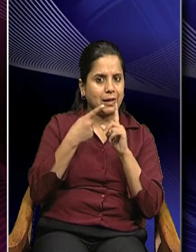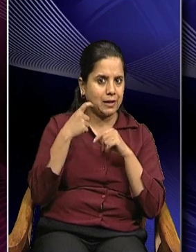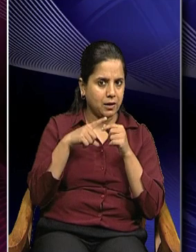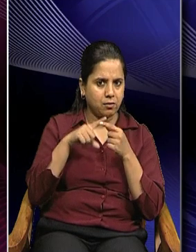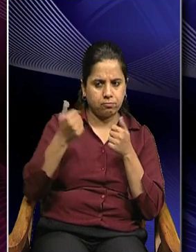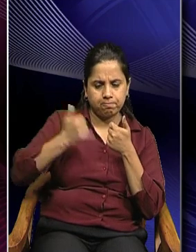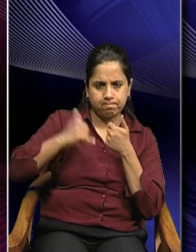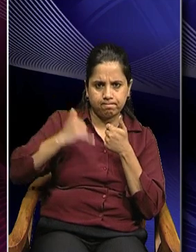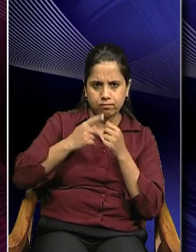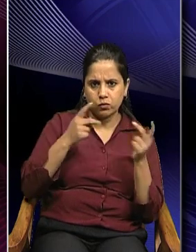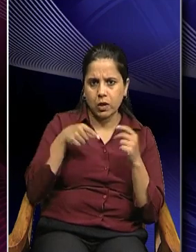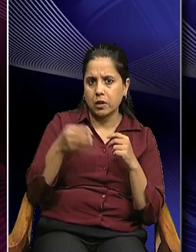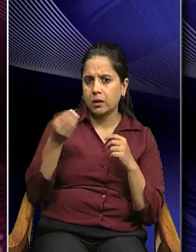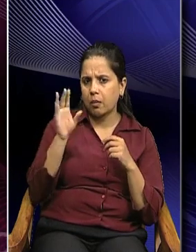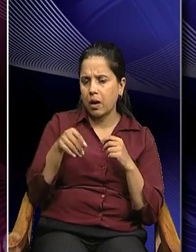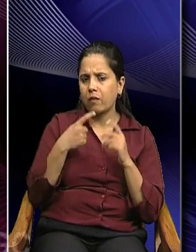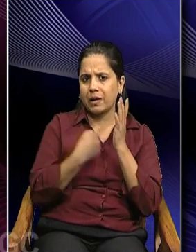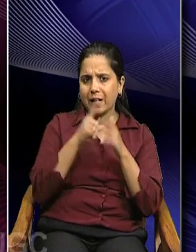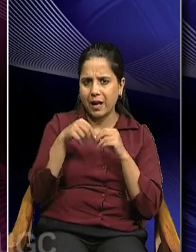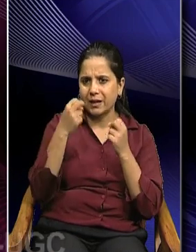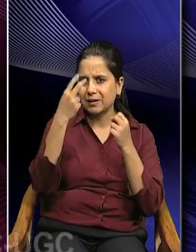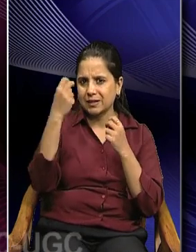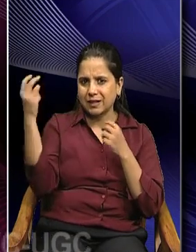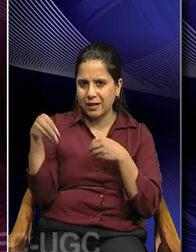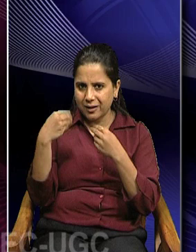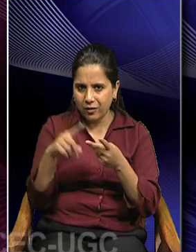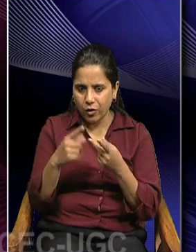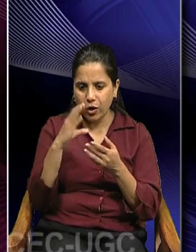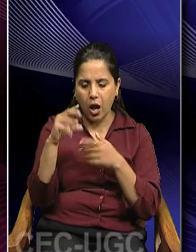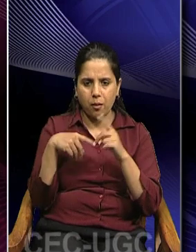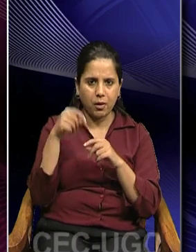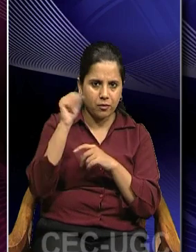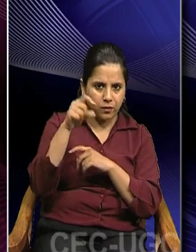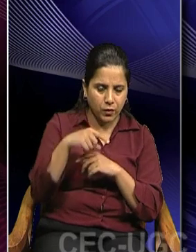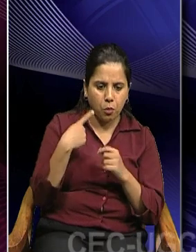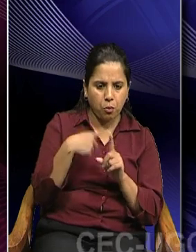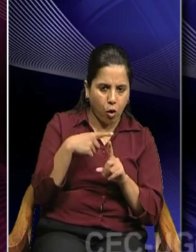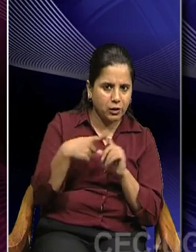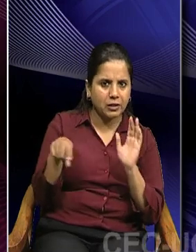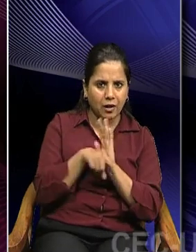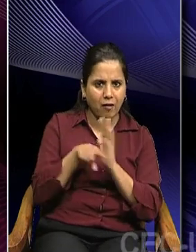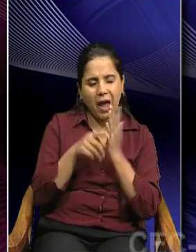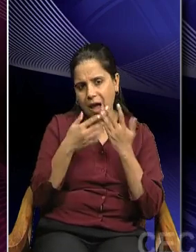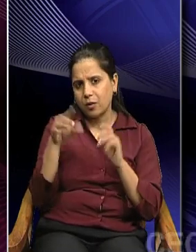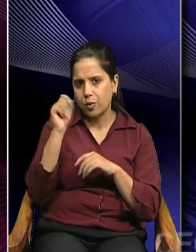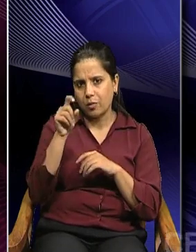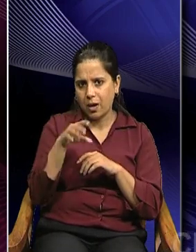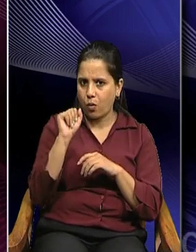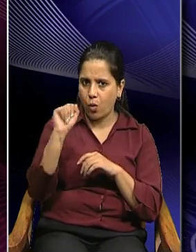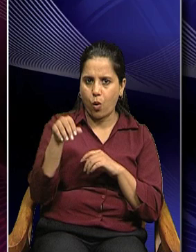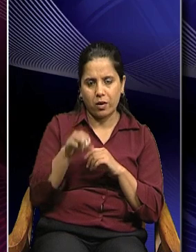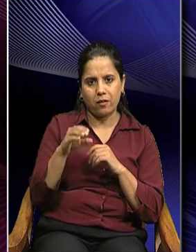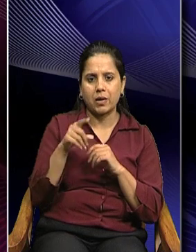who post ratings and comments online. It can be positive, it can be negative, but they are posting their